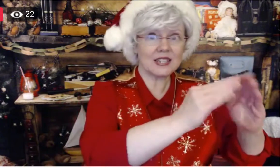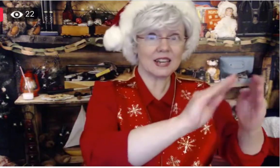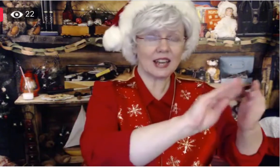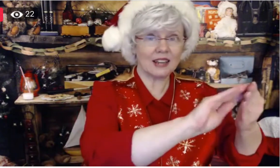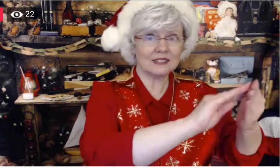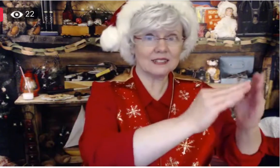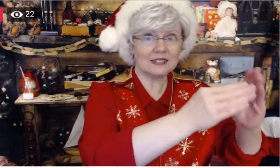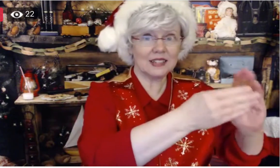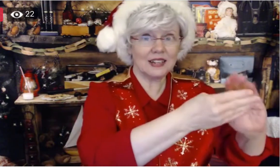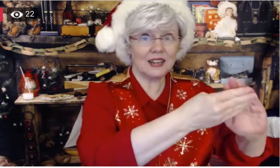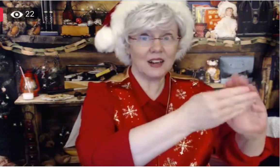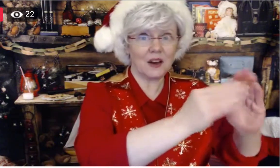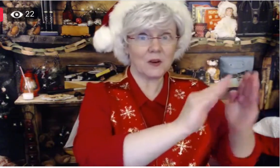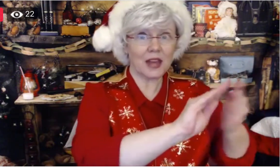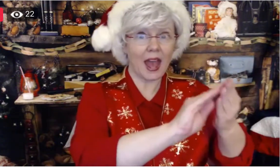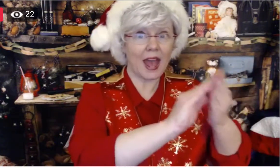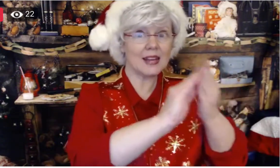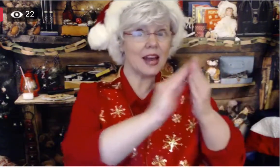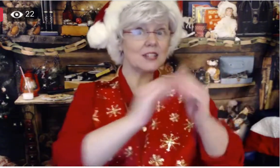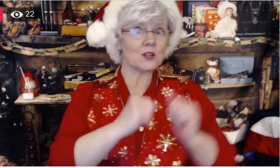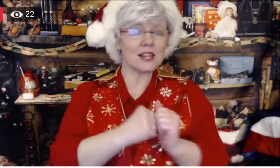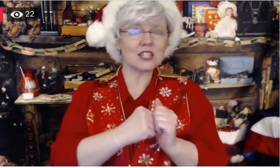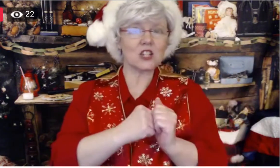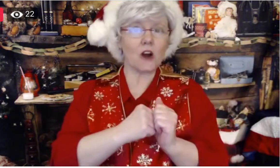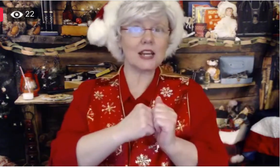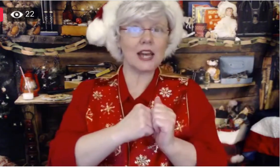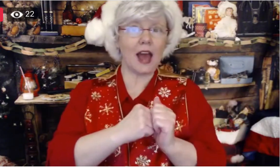city. Okay, so let's start again.